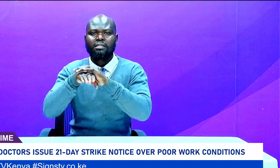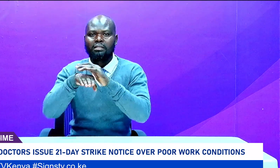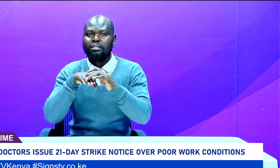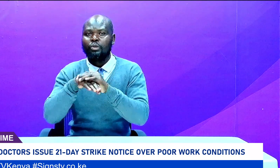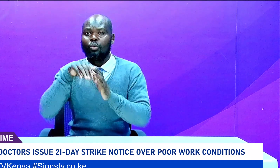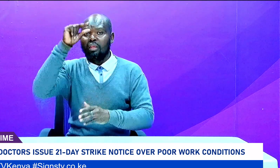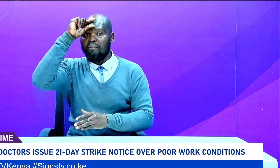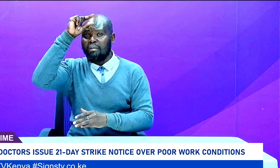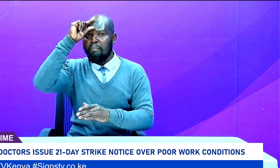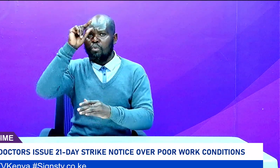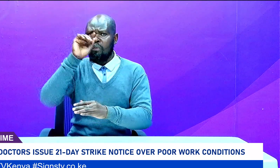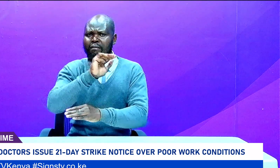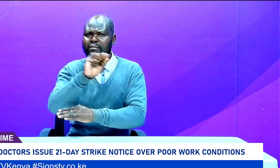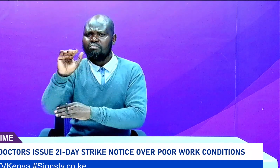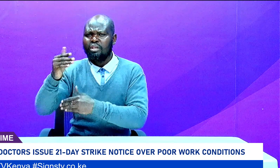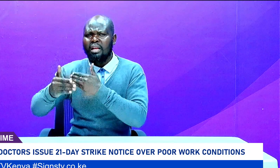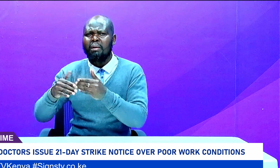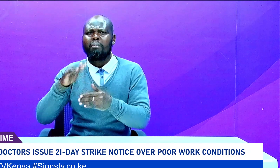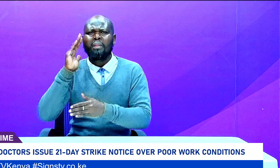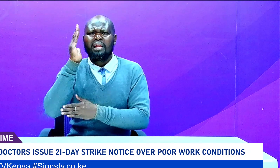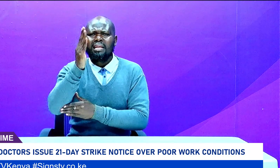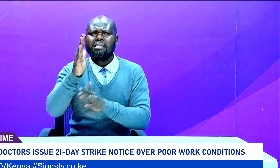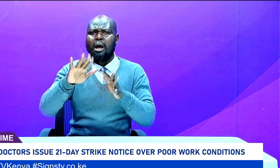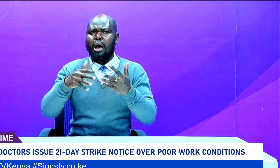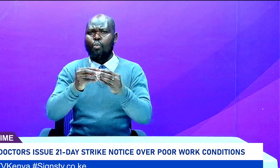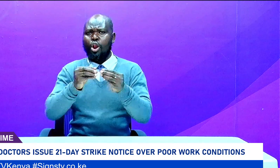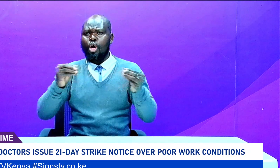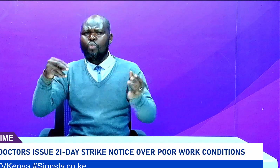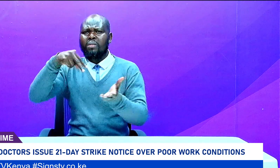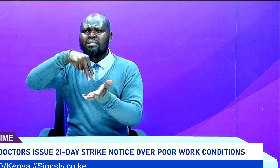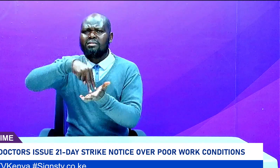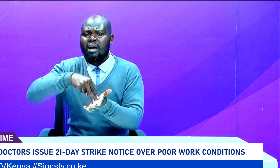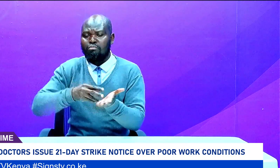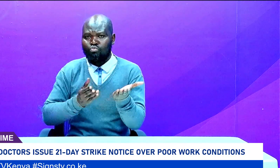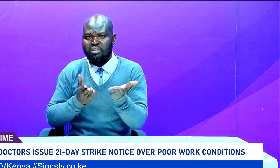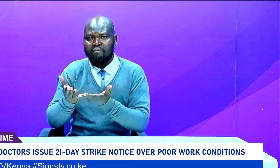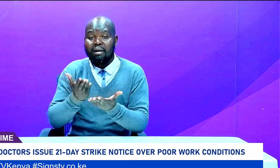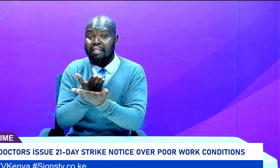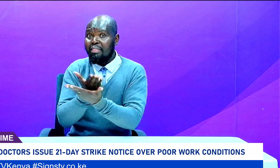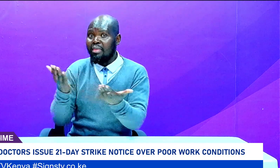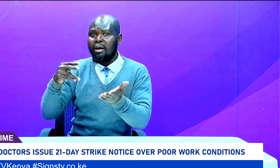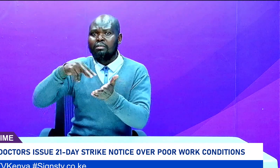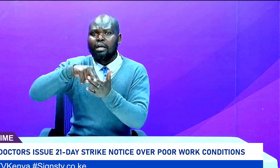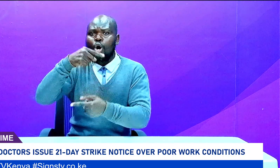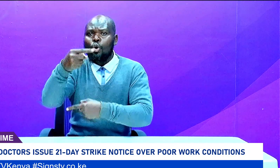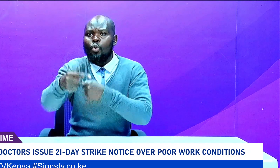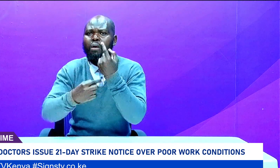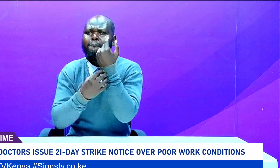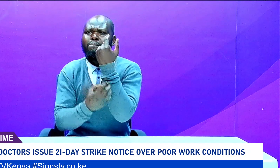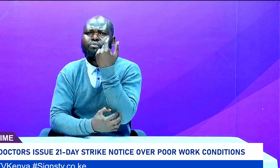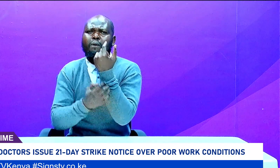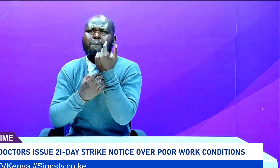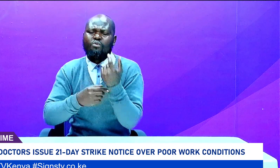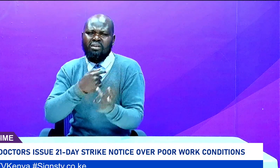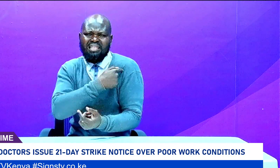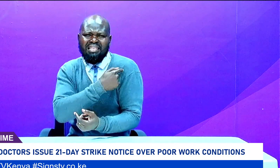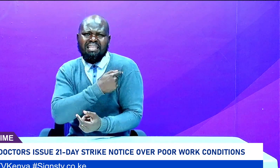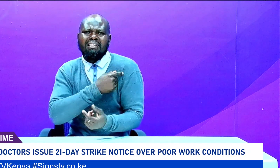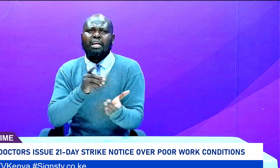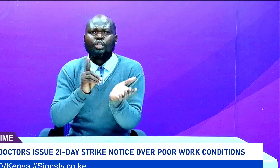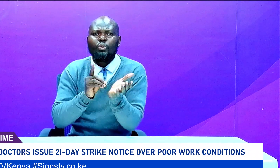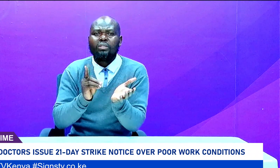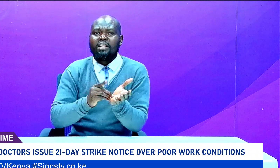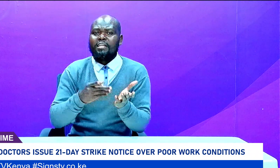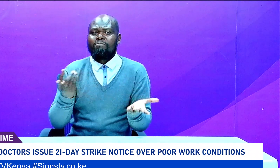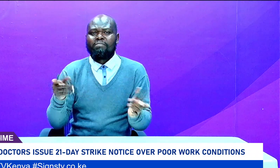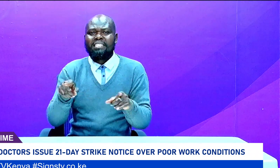Union, KMPDU, accuses the county government of neglecting long-standing grievances. They